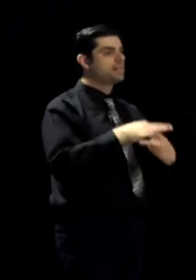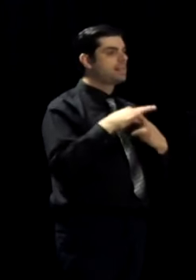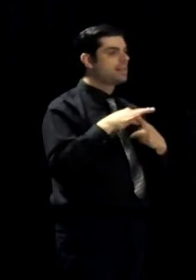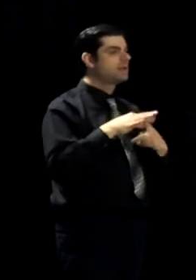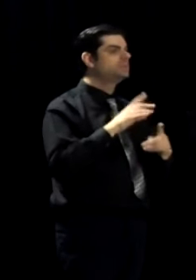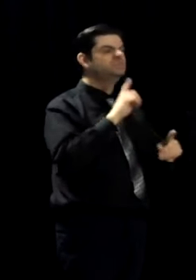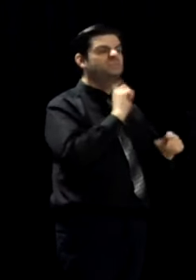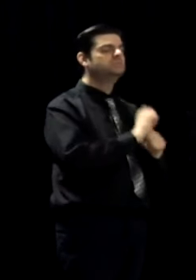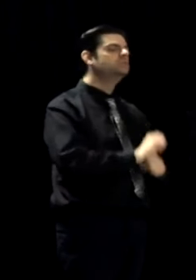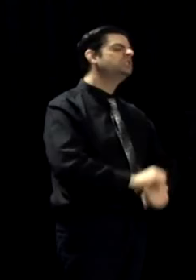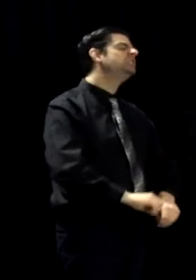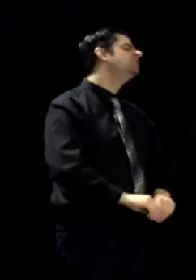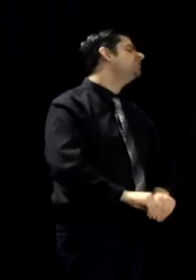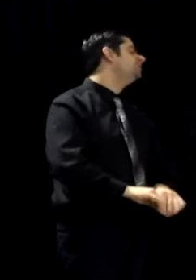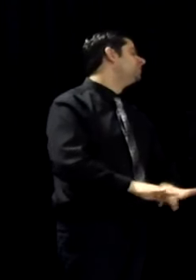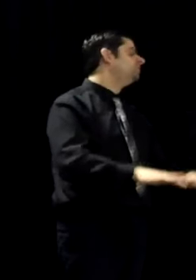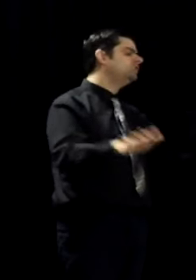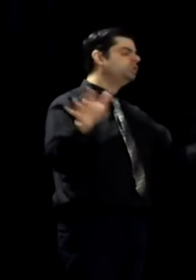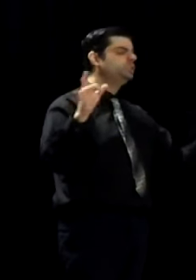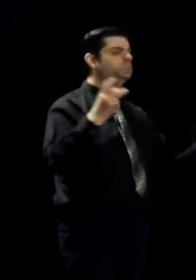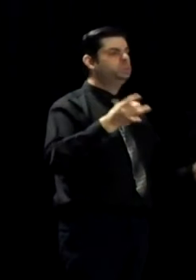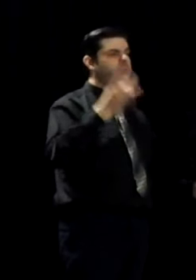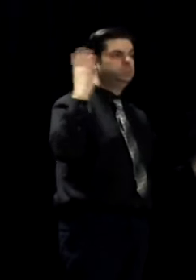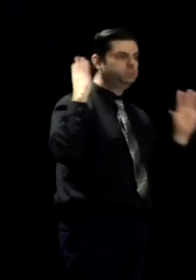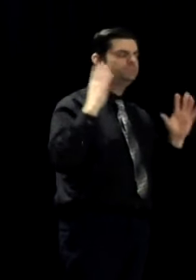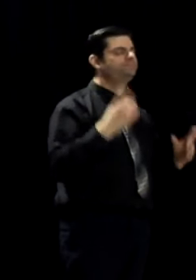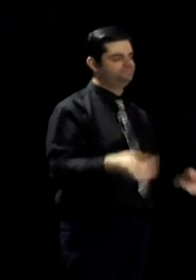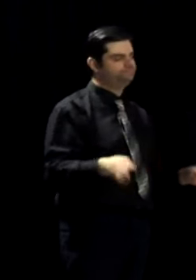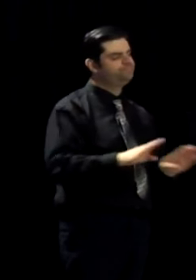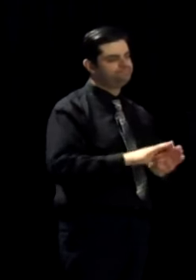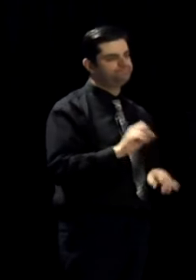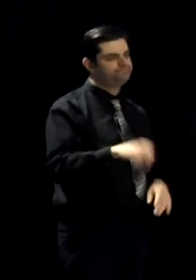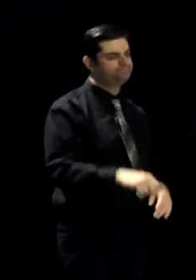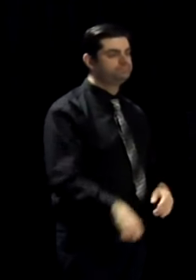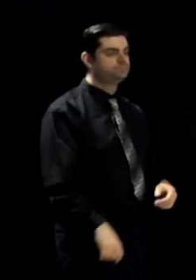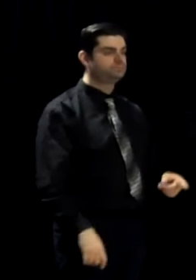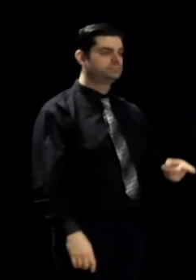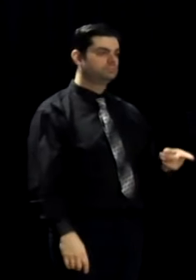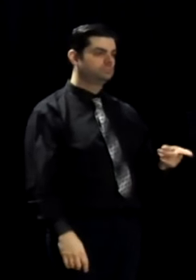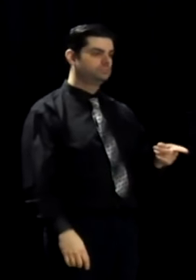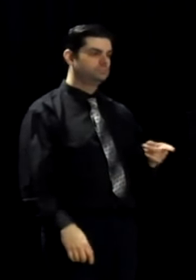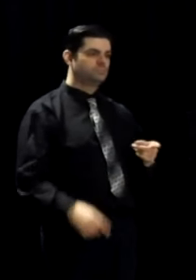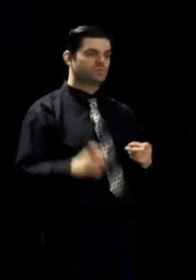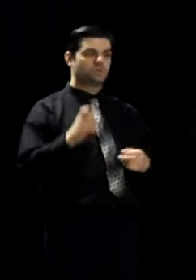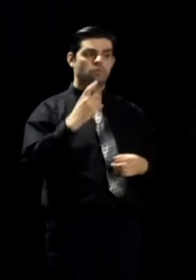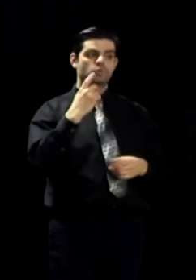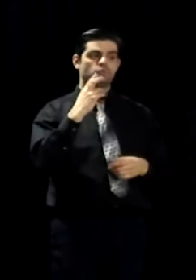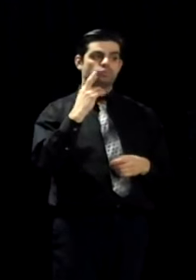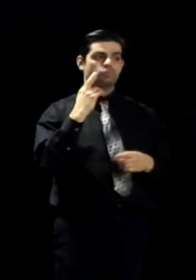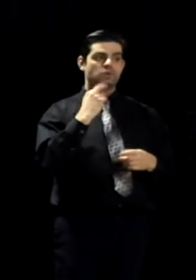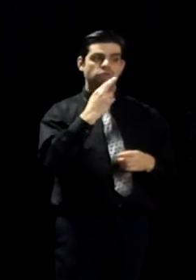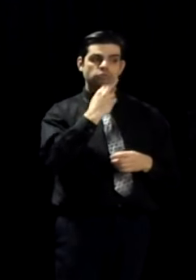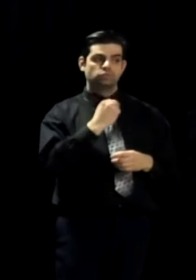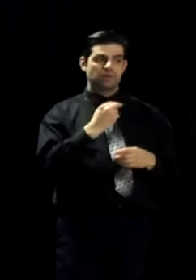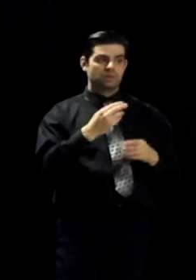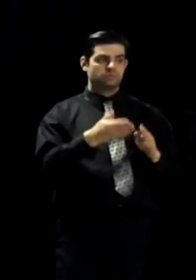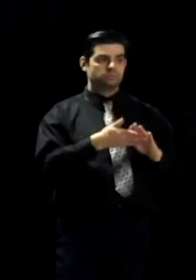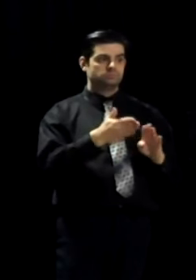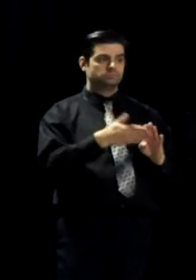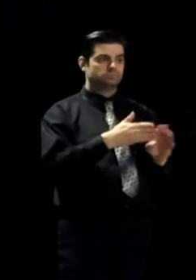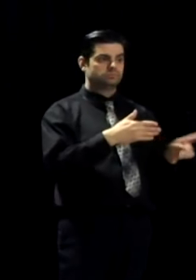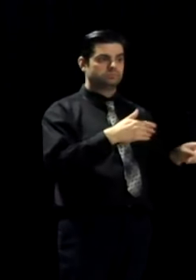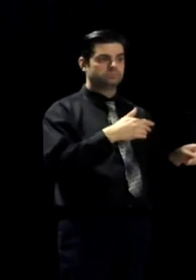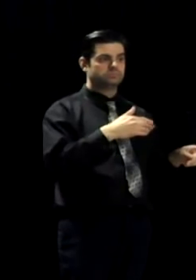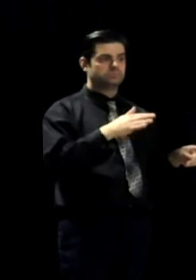A lot of restaurants are open for business, open for takeout, but some aren't. Any idea of restaurants,